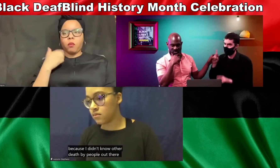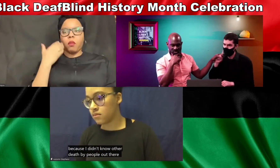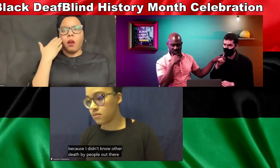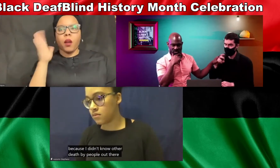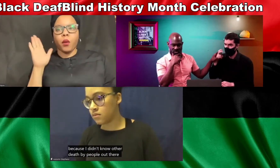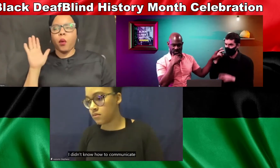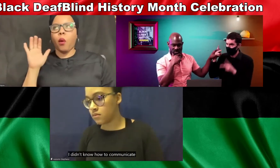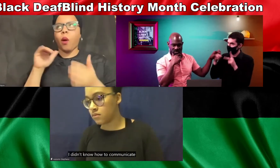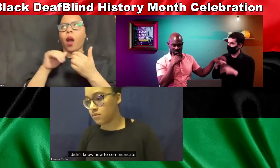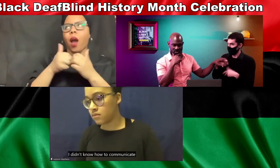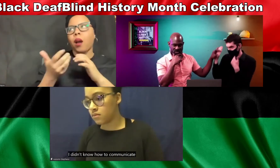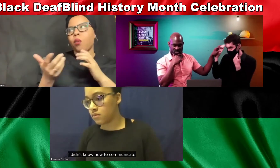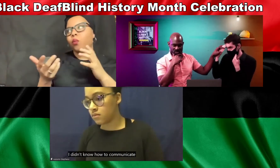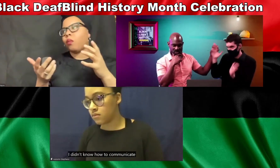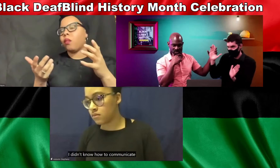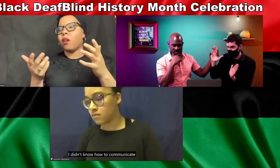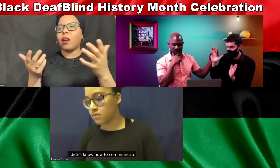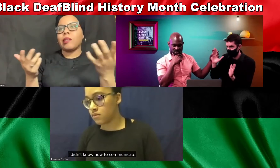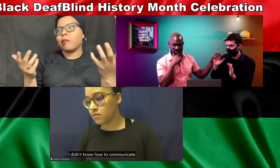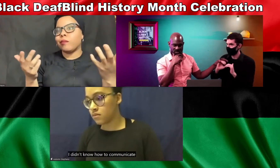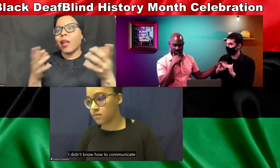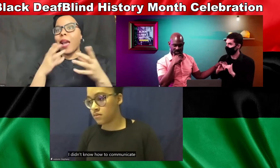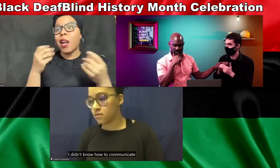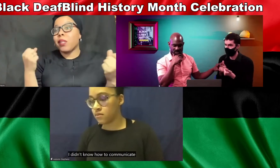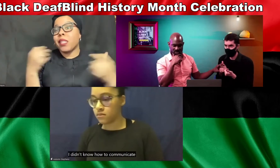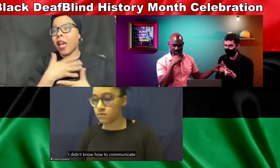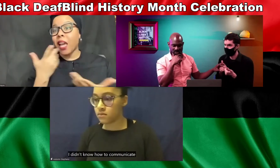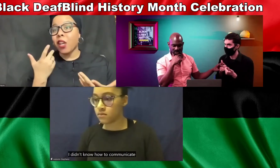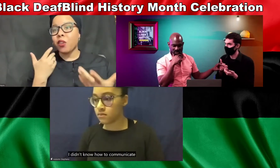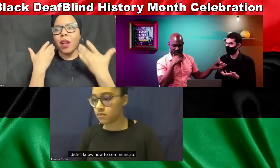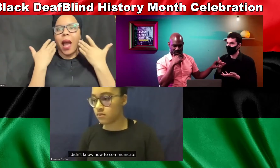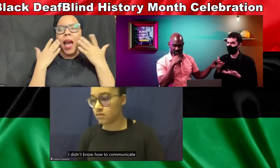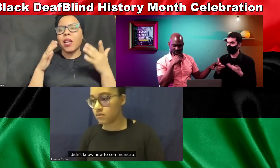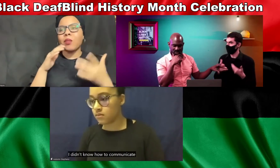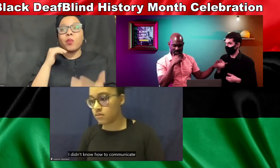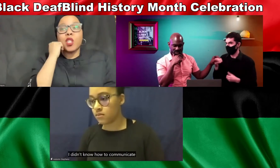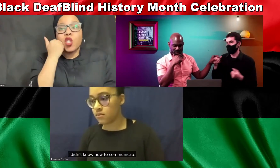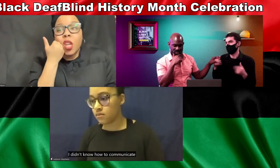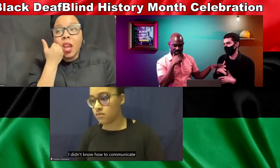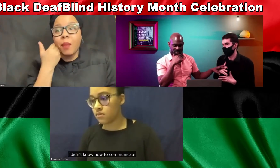as a deafblind person. I didn't know. I didn't know how to